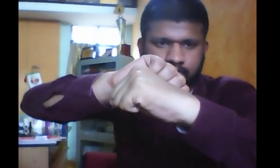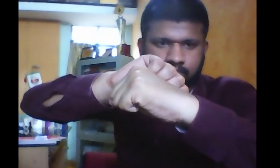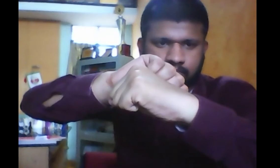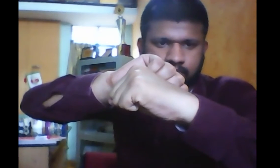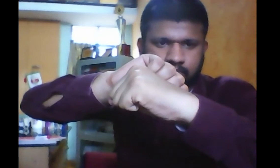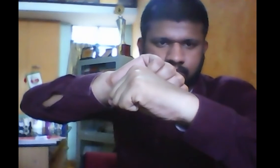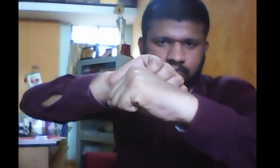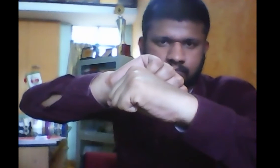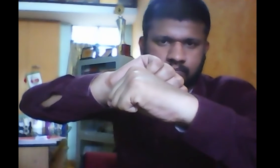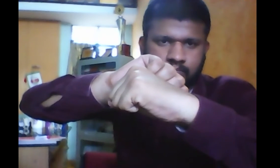And